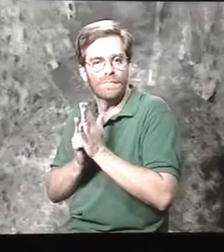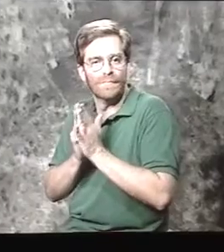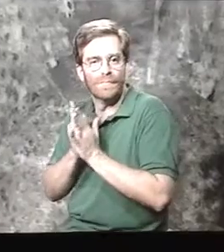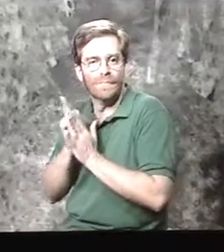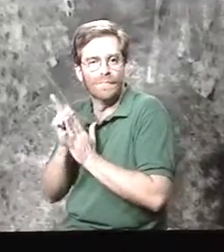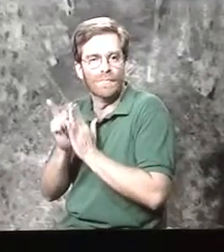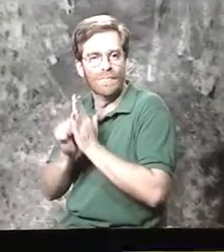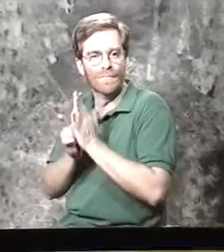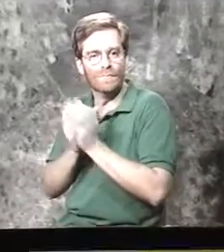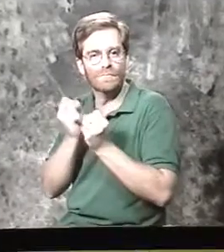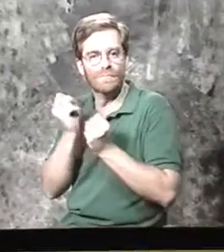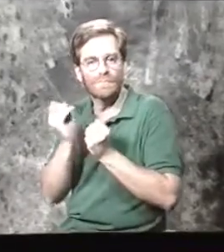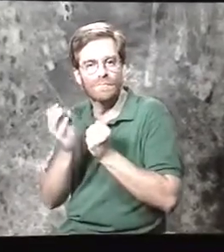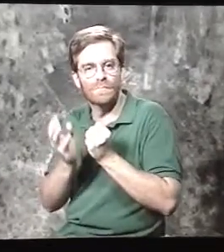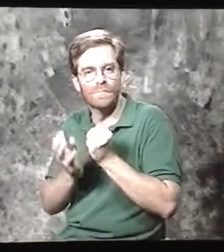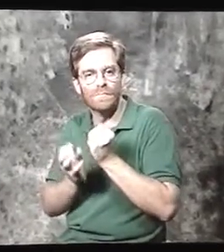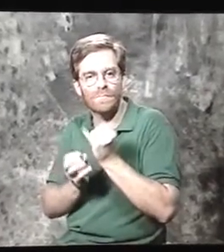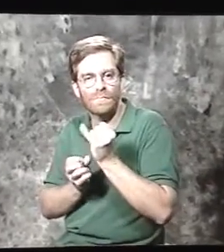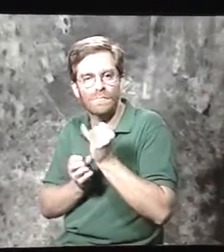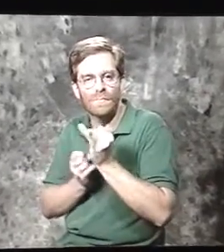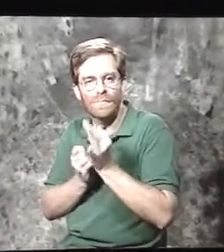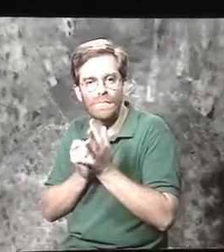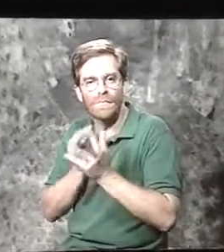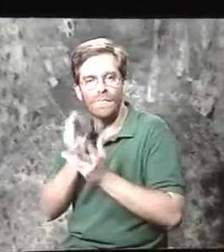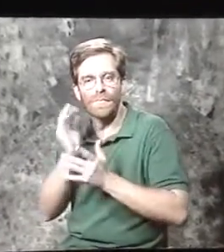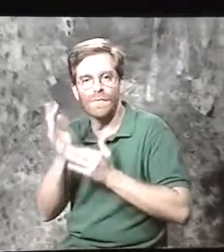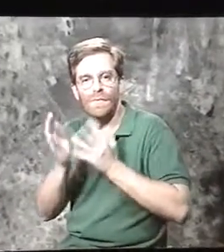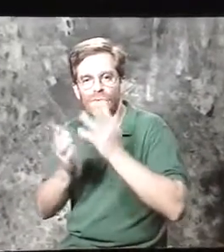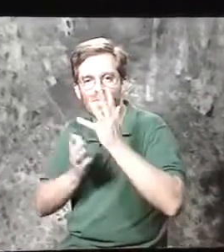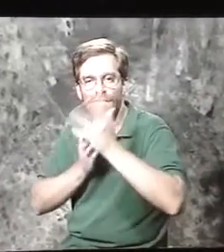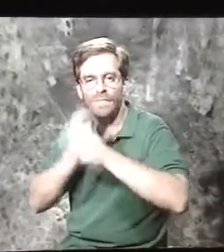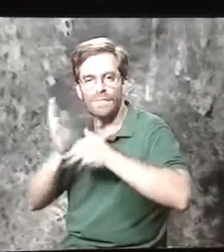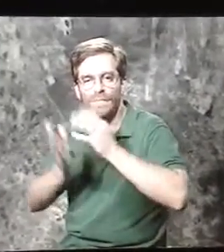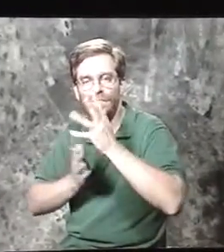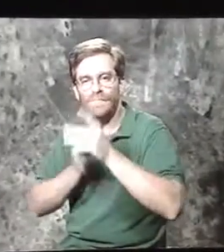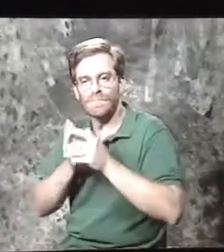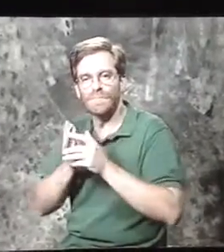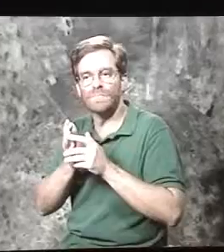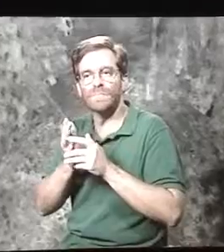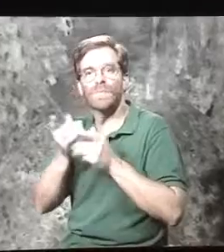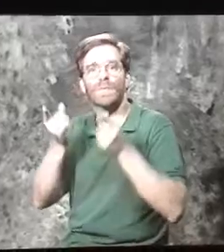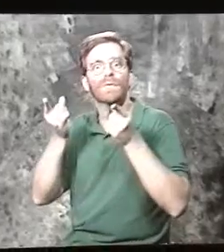So 1 hour, and then another hour goes by, and we're just sitting there, we're talking, we're conversing.